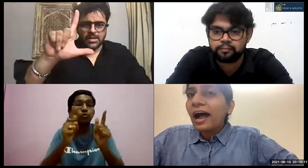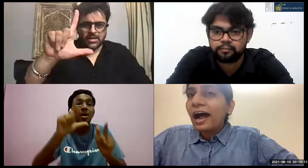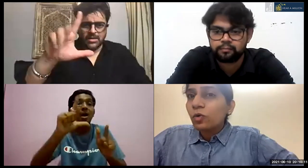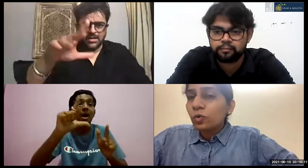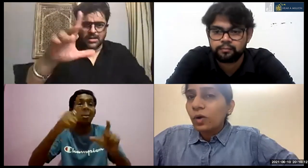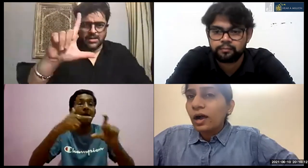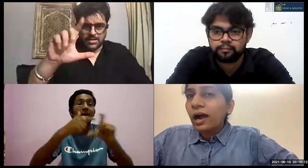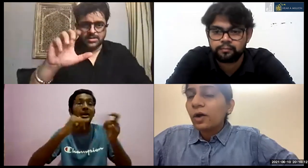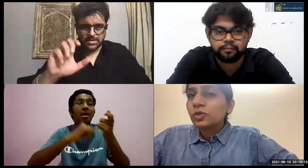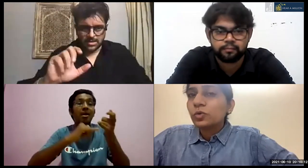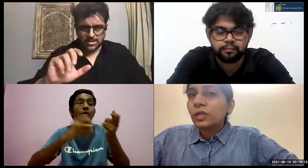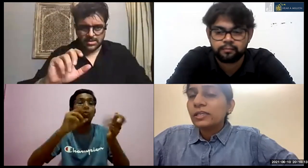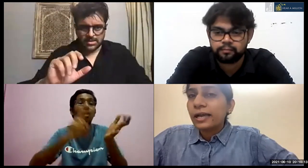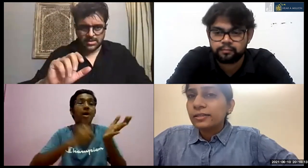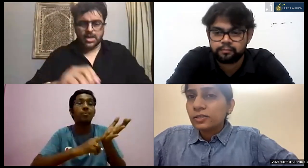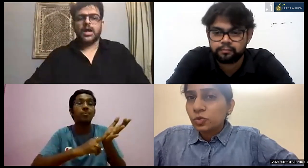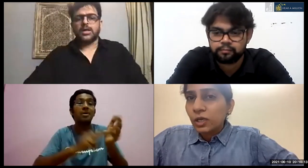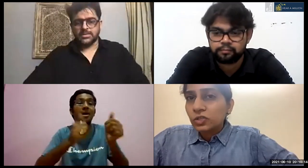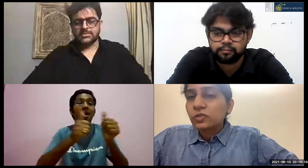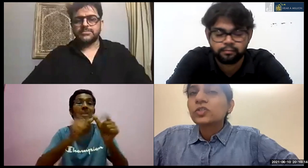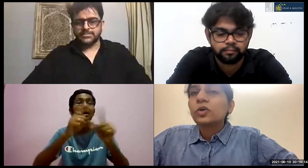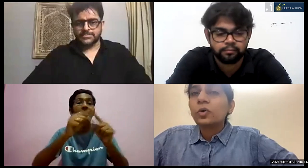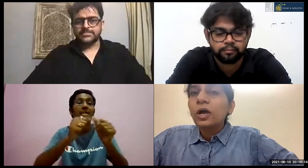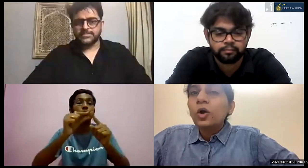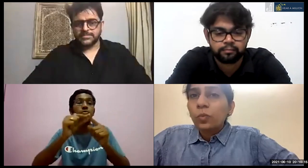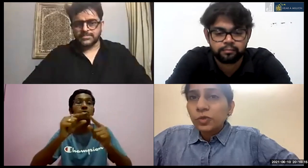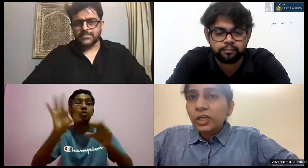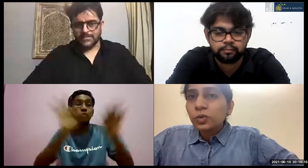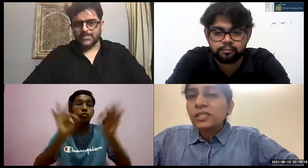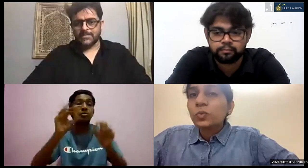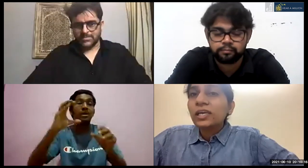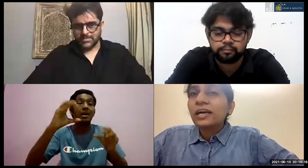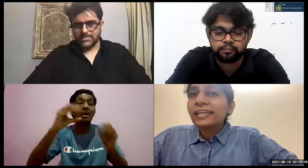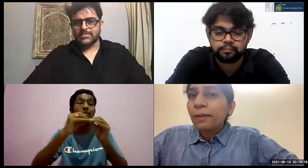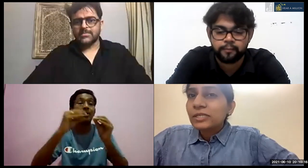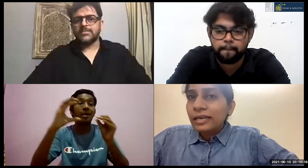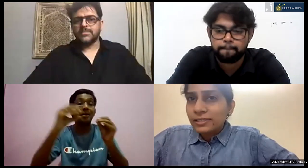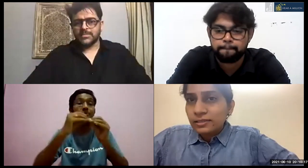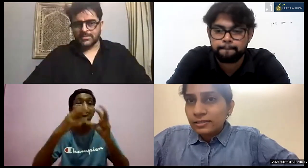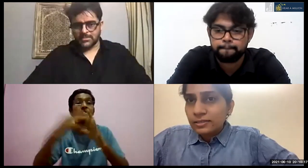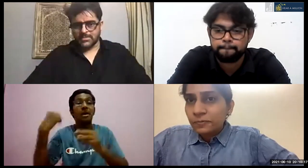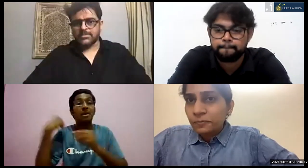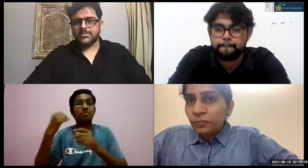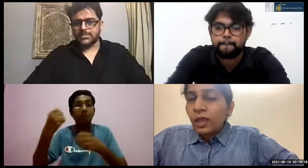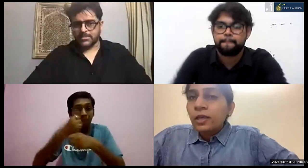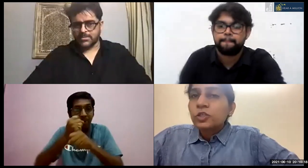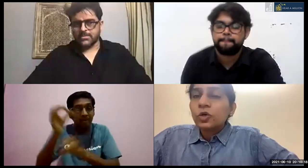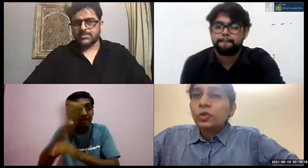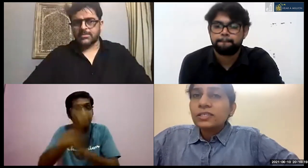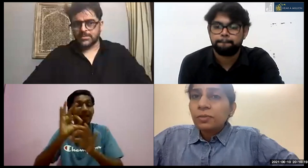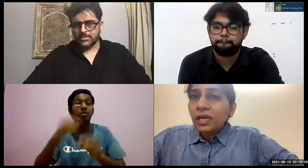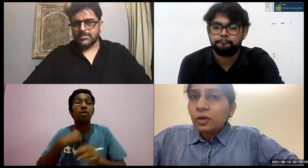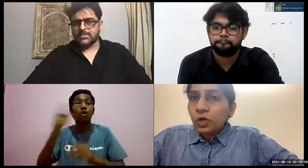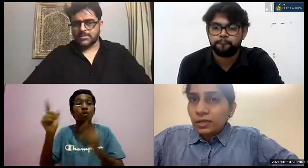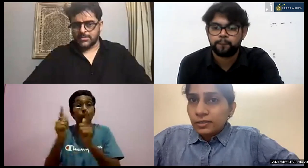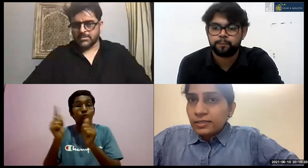ideas of how do we tackle the situation. So what we do is we adapt lessons. So